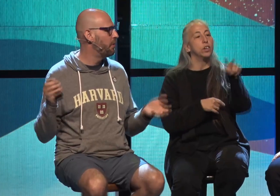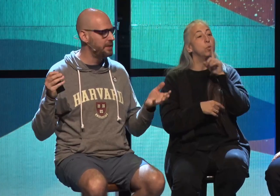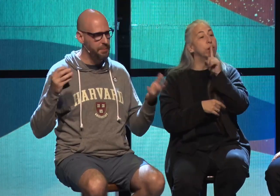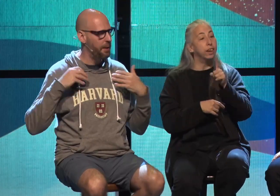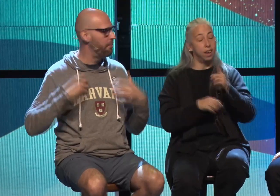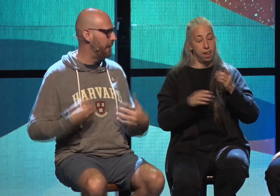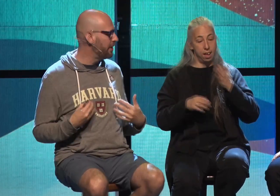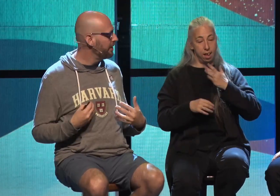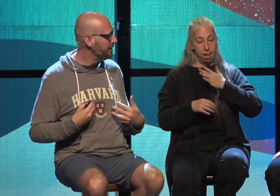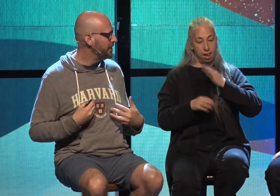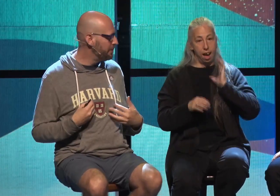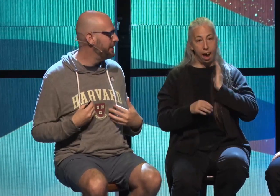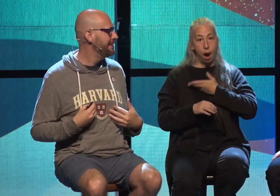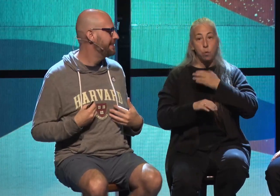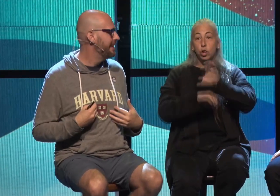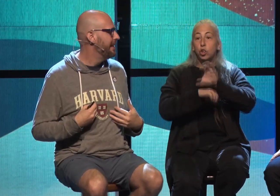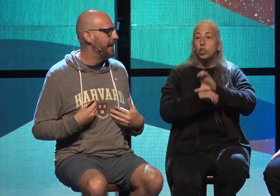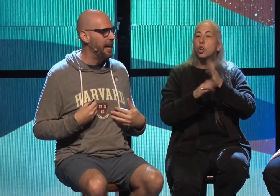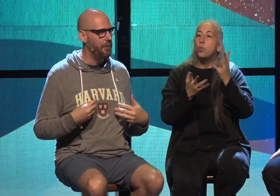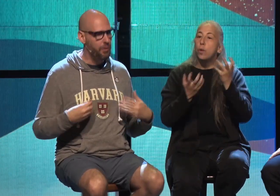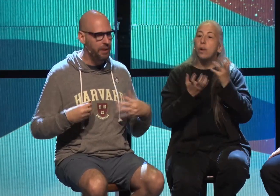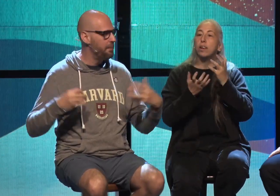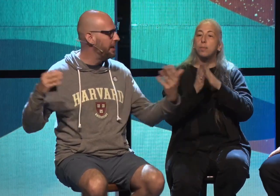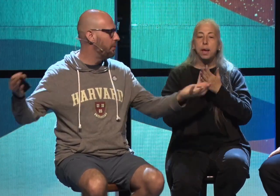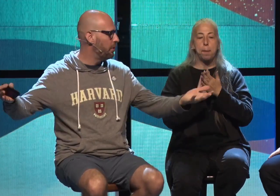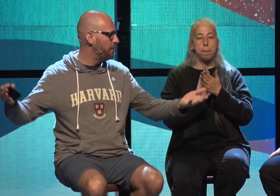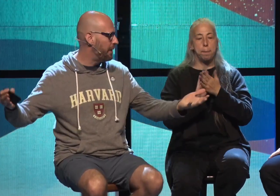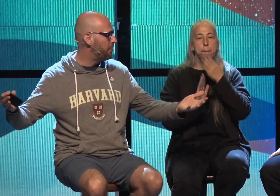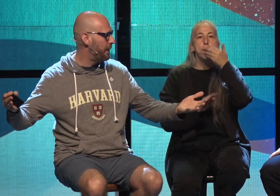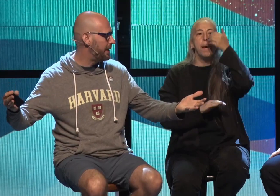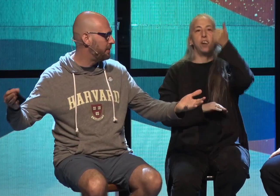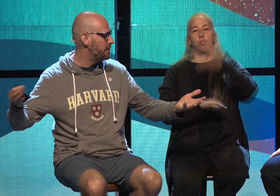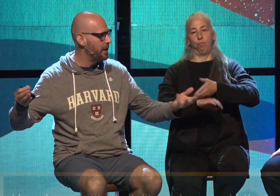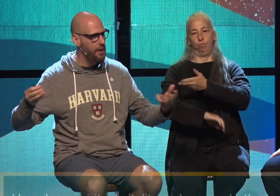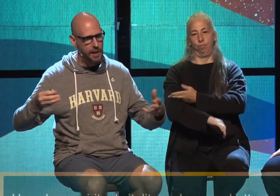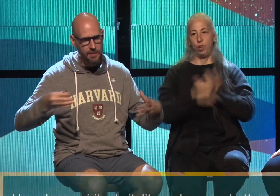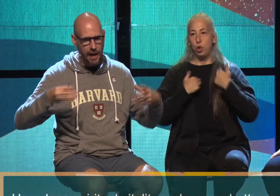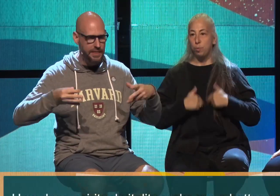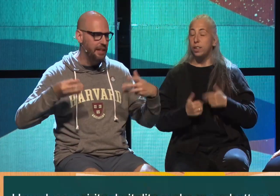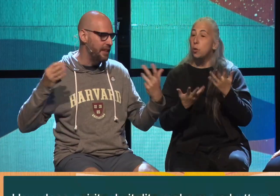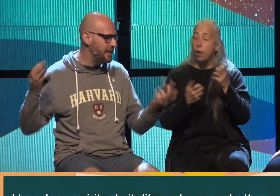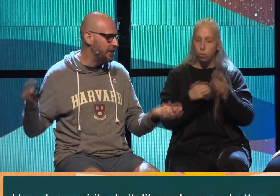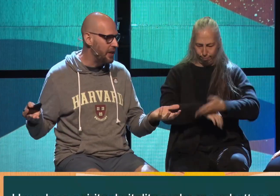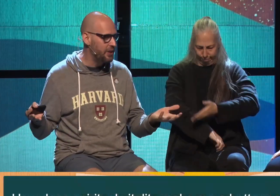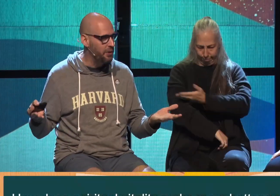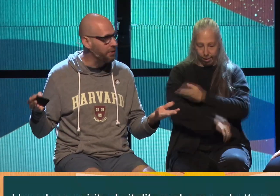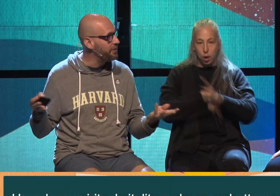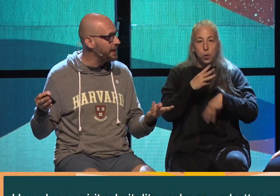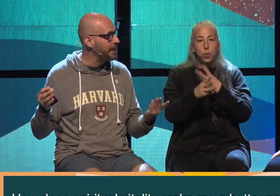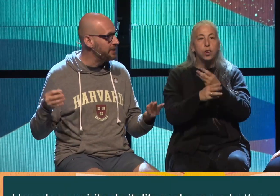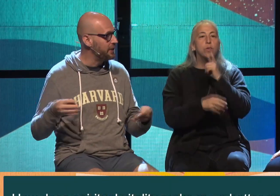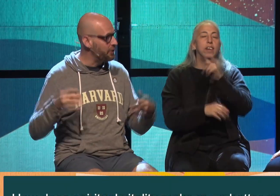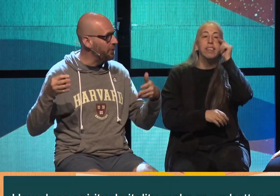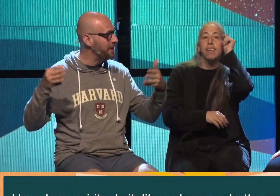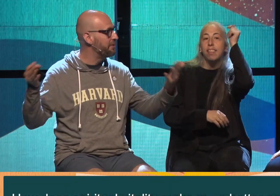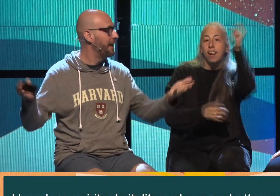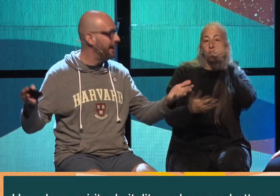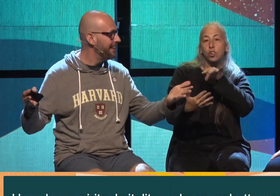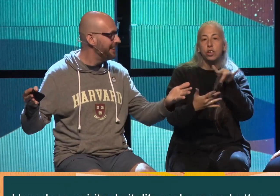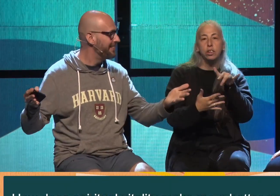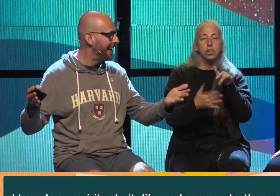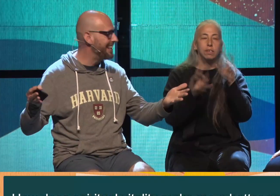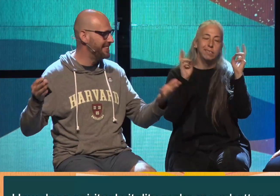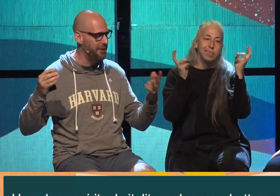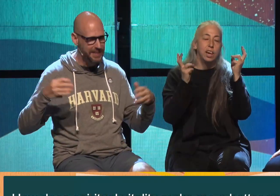people who want to become better humans, and we want to make the world a better place, which I think the theological word for that is the glory of